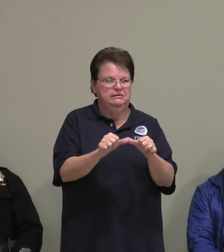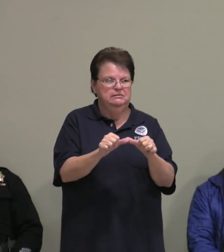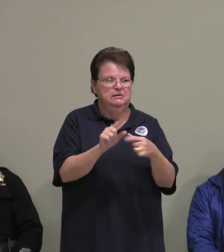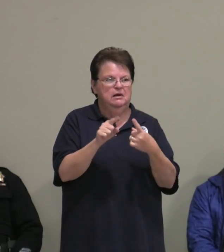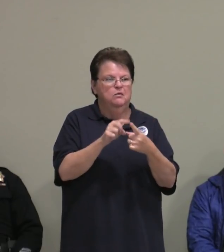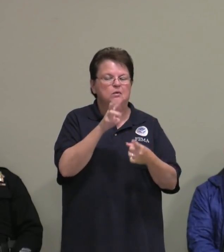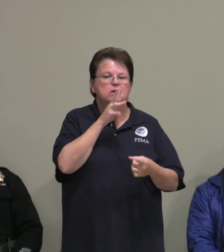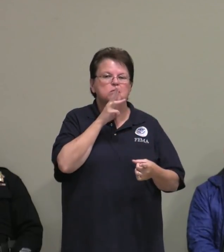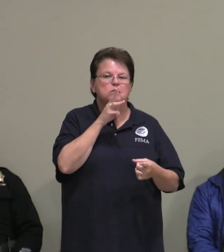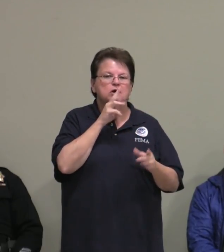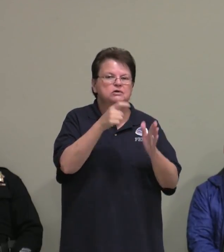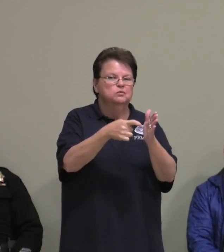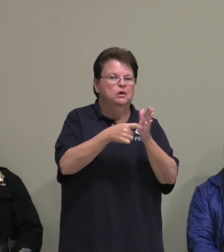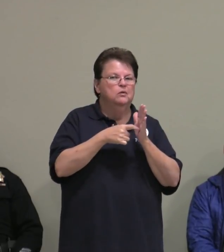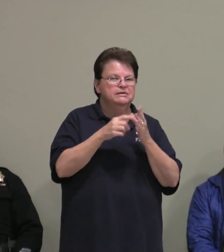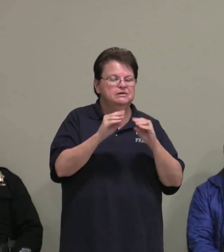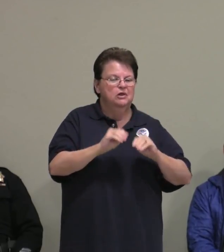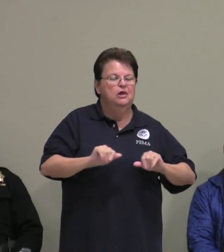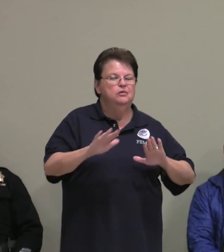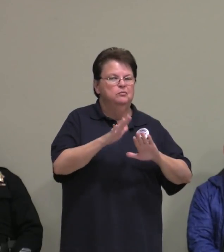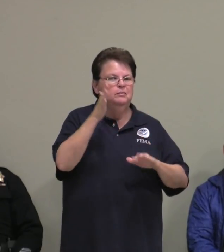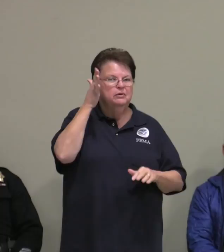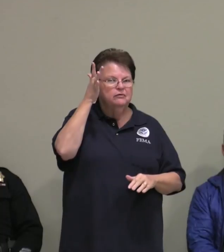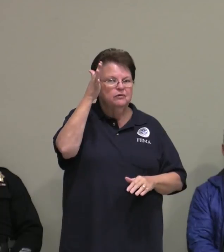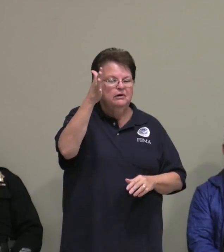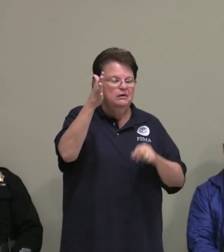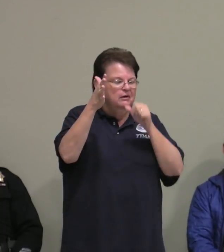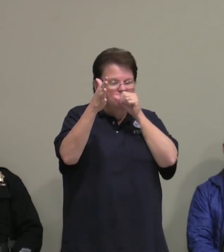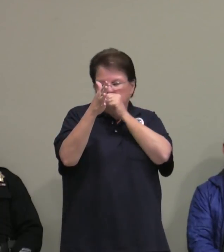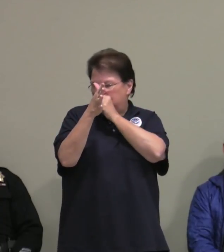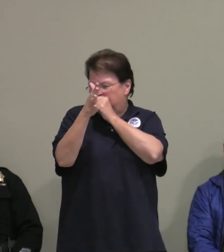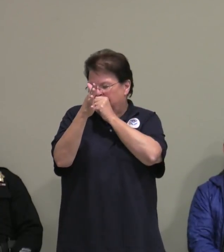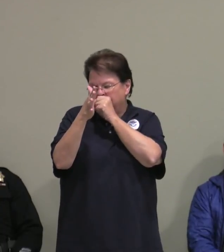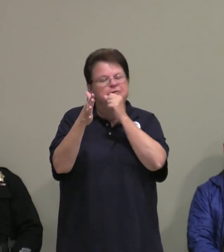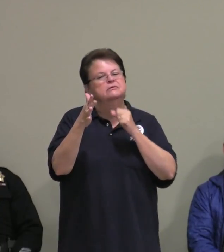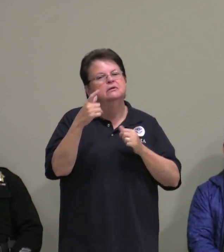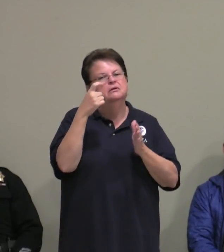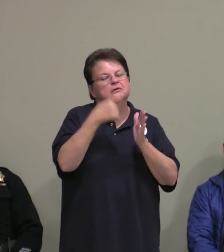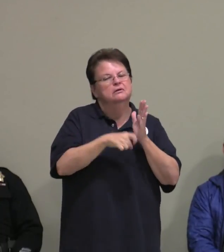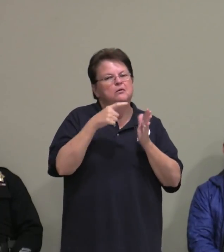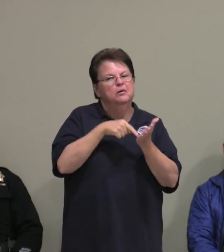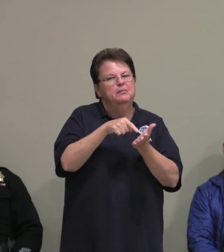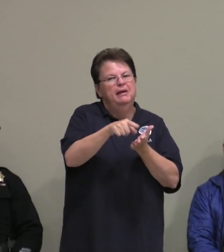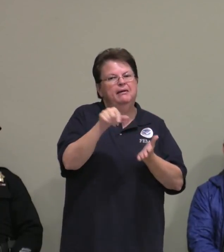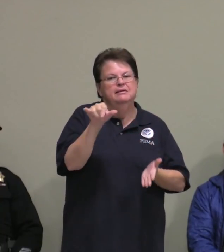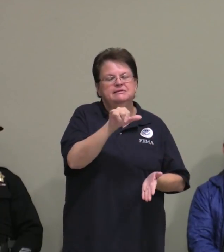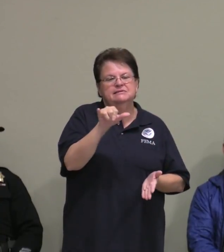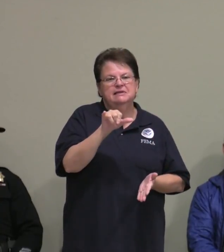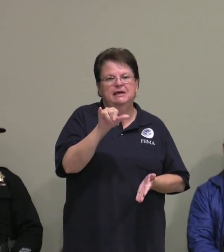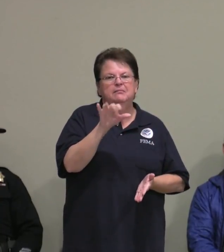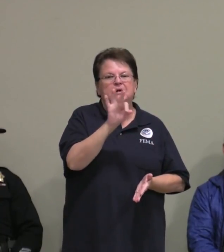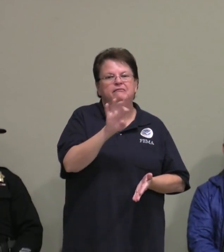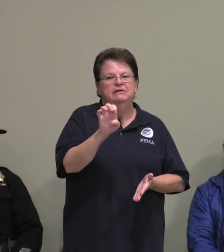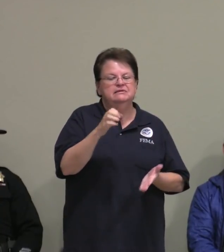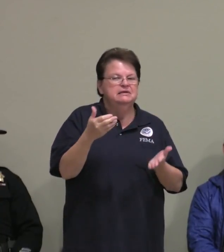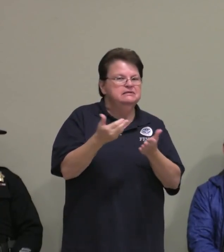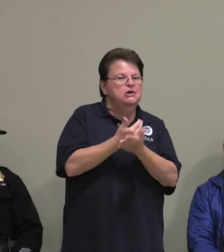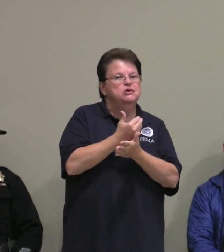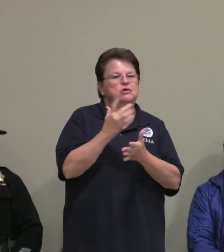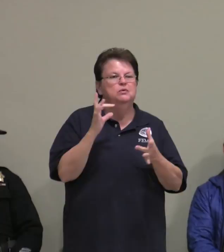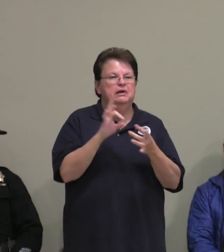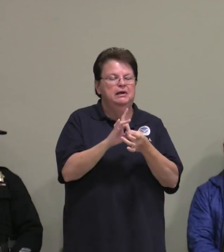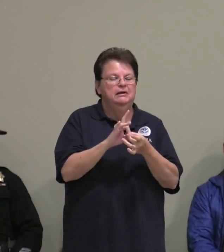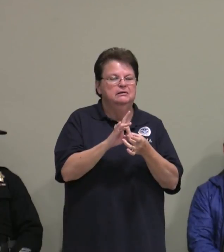when water is requested at the property in the future, the requesting owner would pay the same fees as a new connect with an